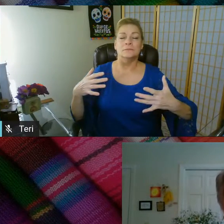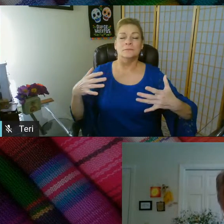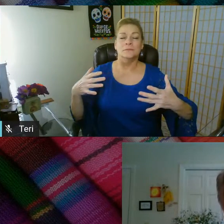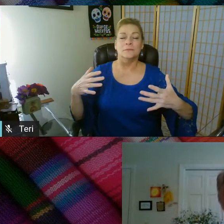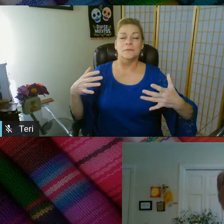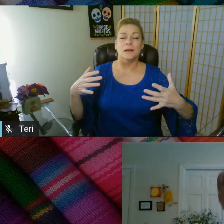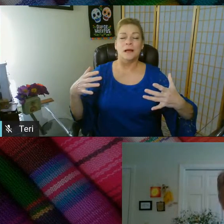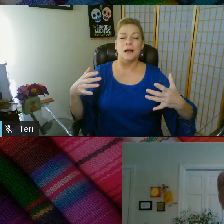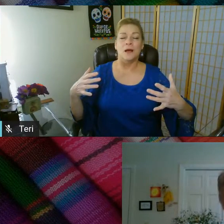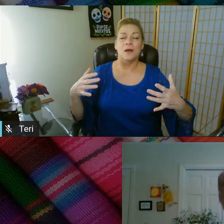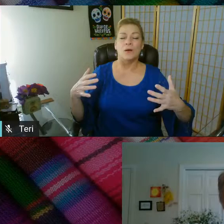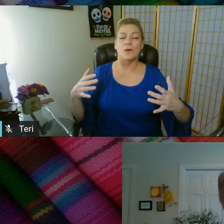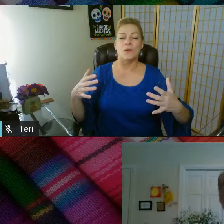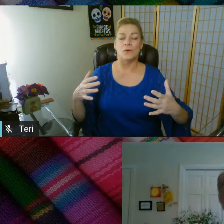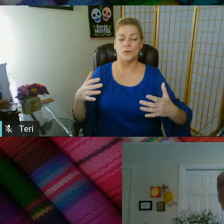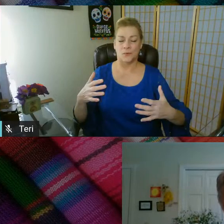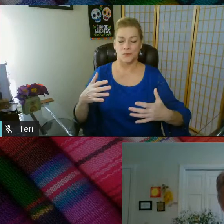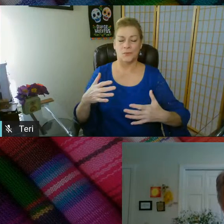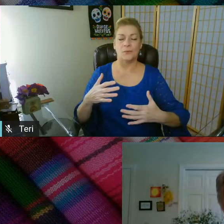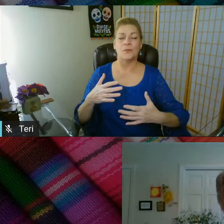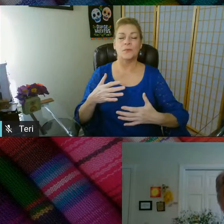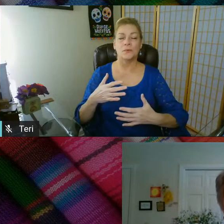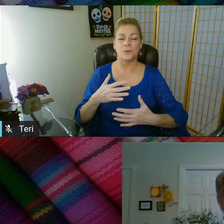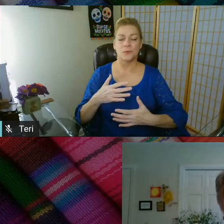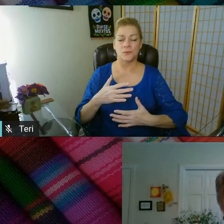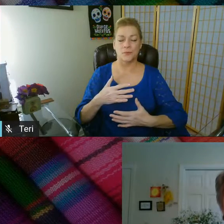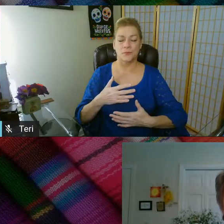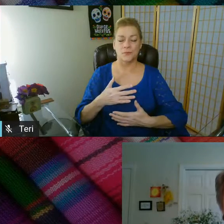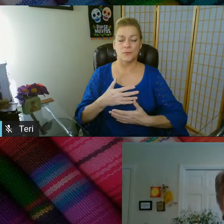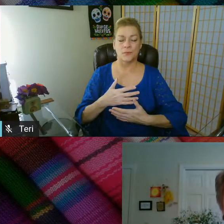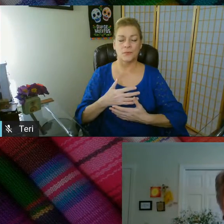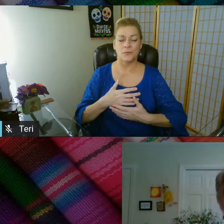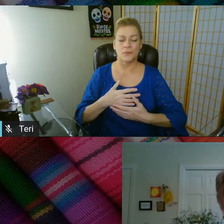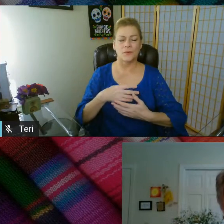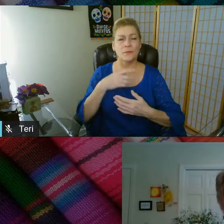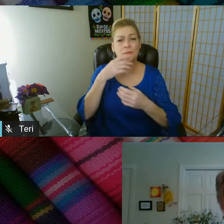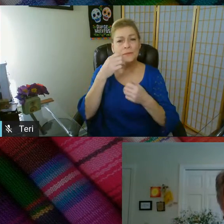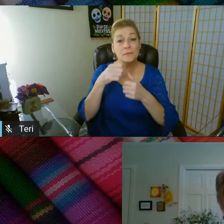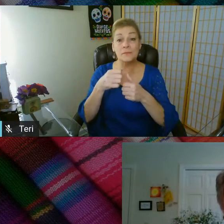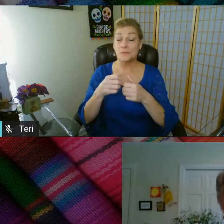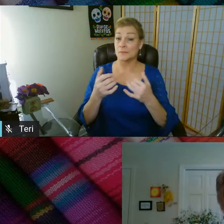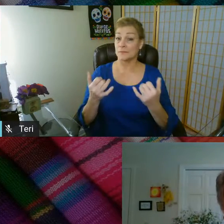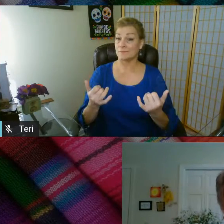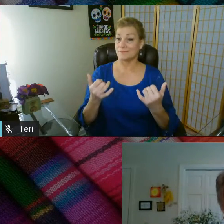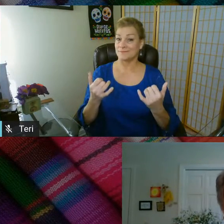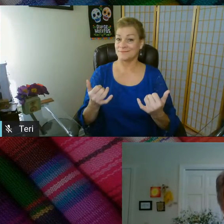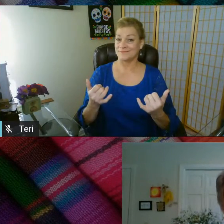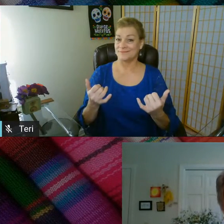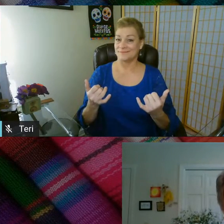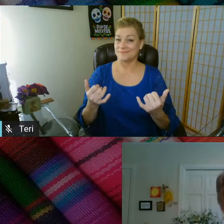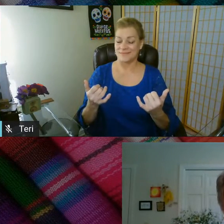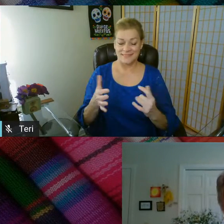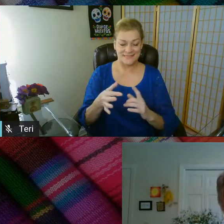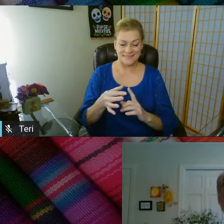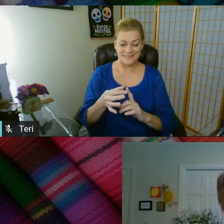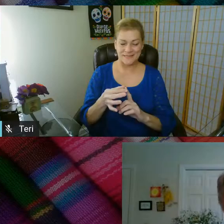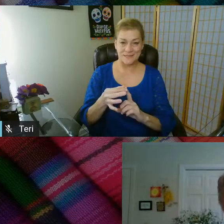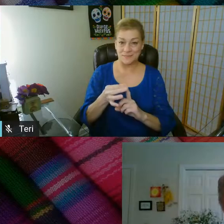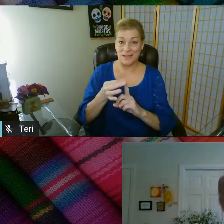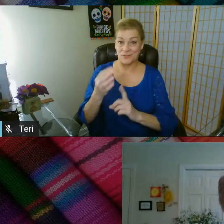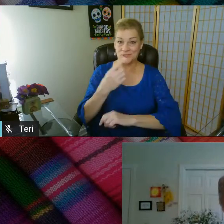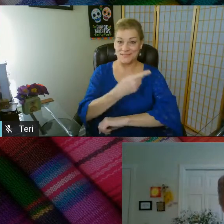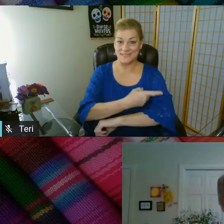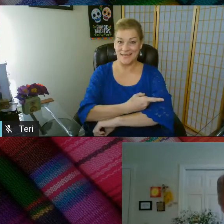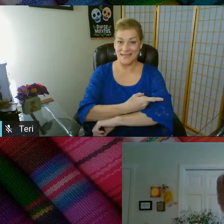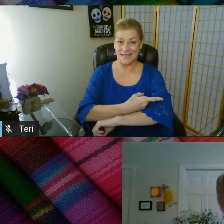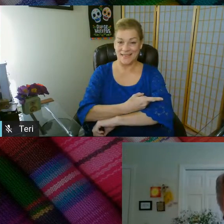To breathe in and breathe out. Remember that today is a day for